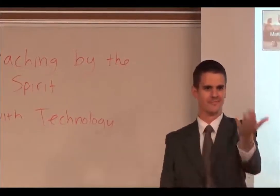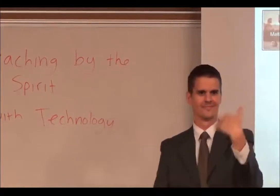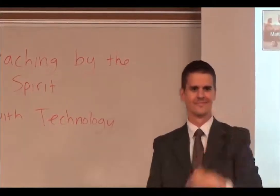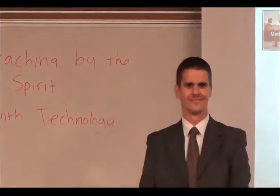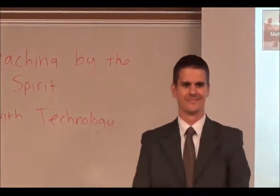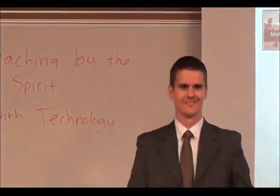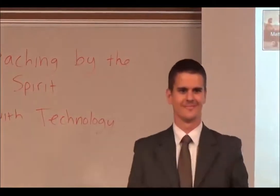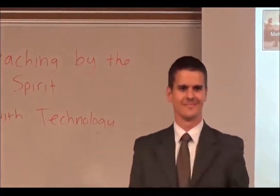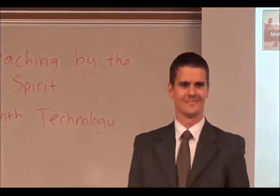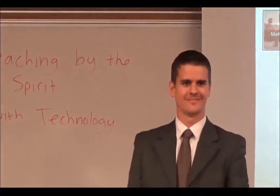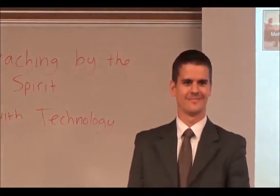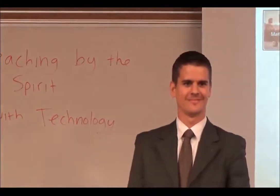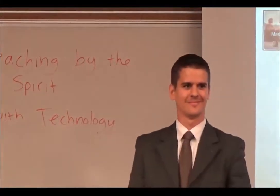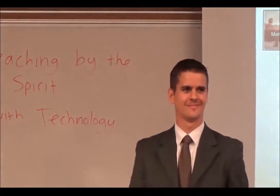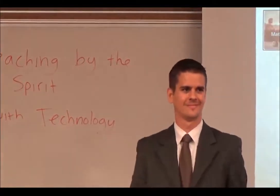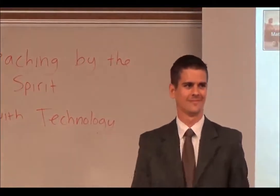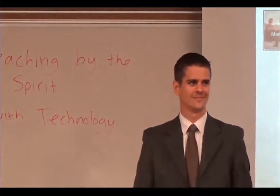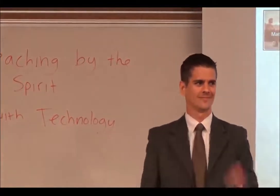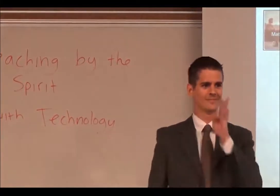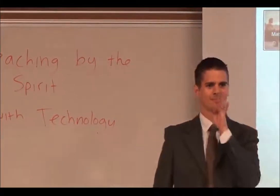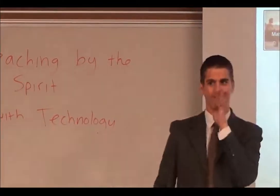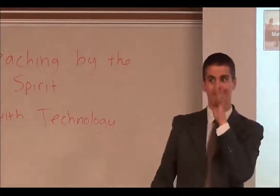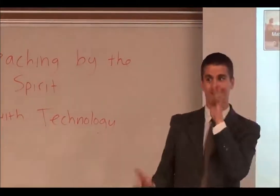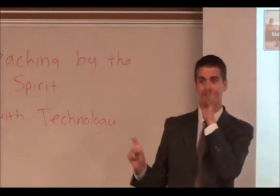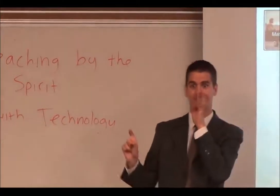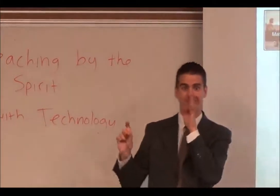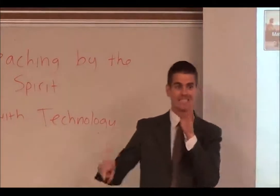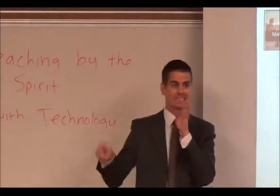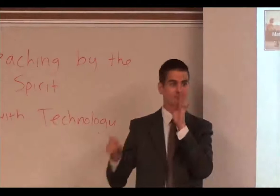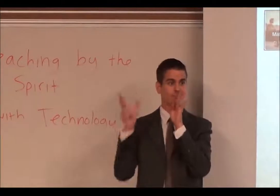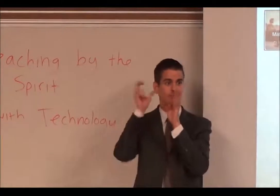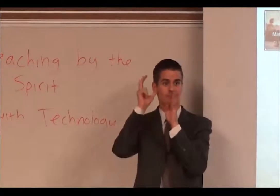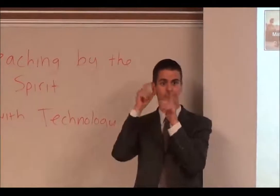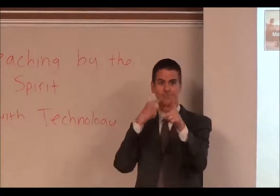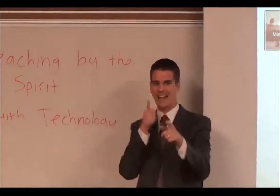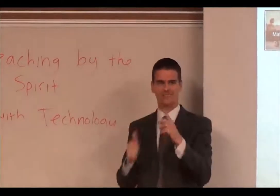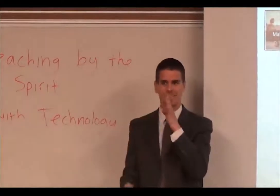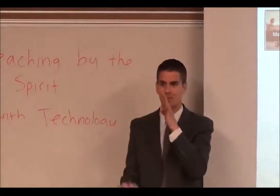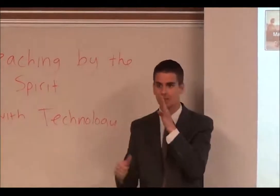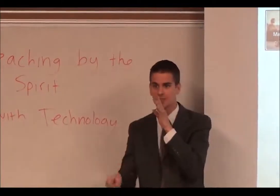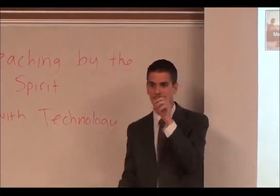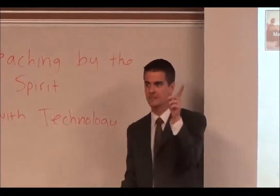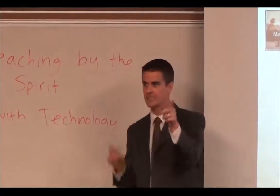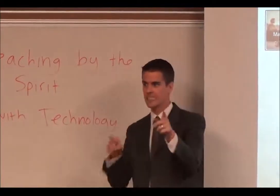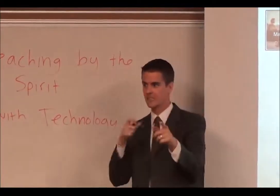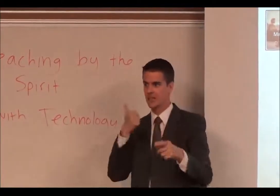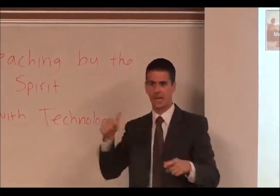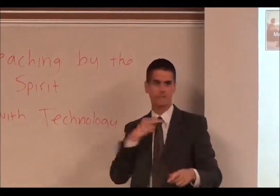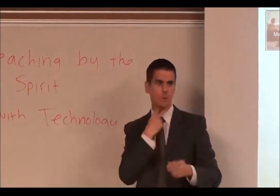Is there anybody in here that needs voice interpreting? I could. Okay. I will sit back